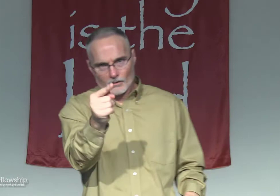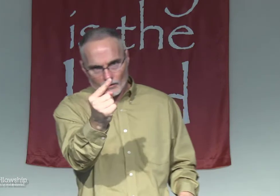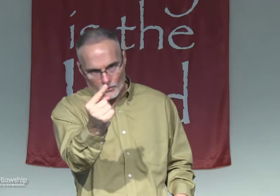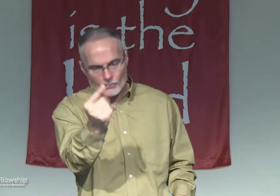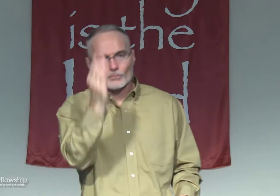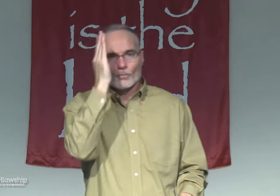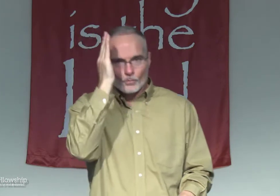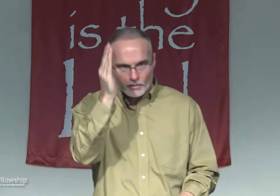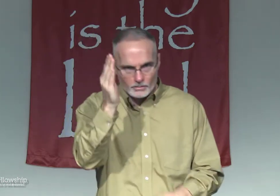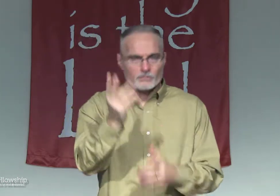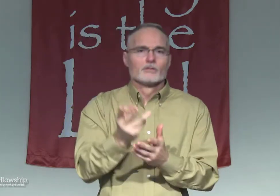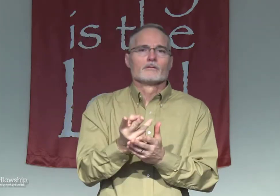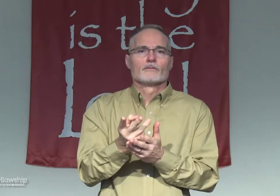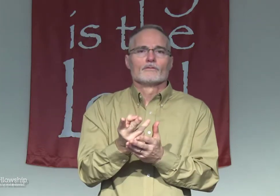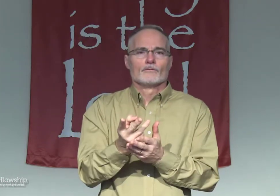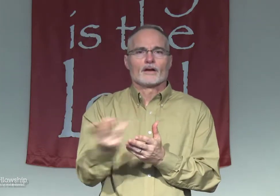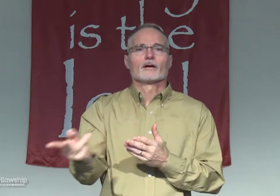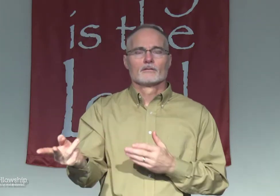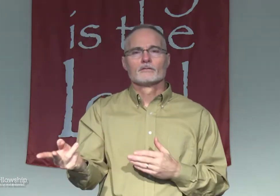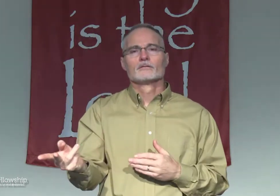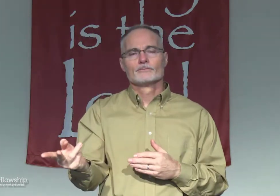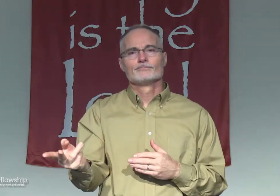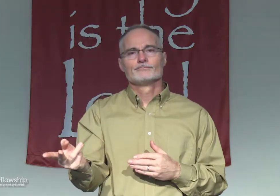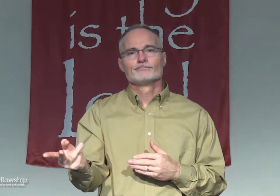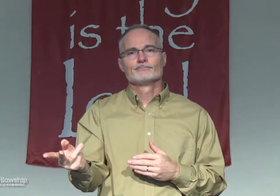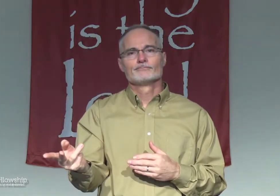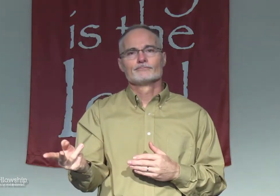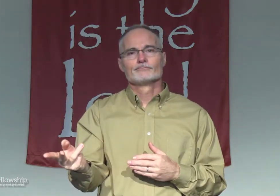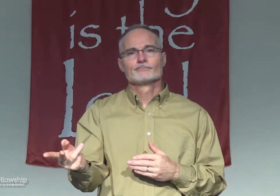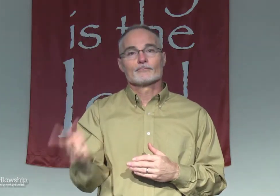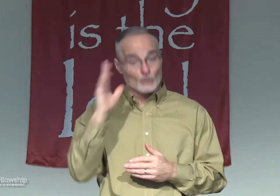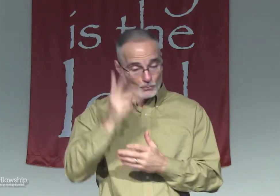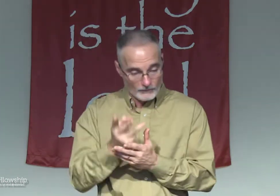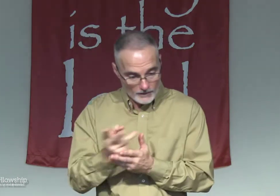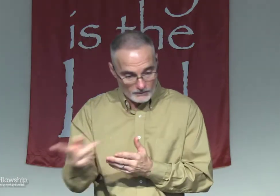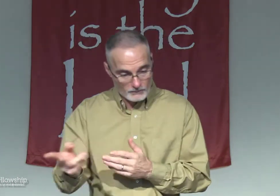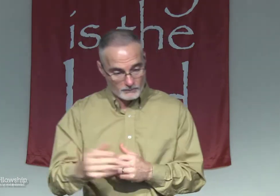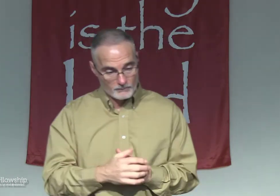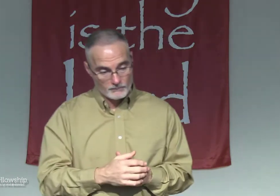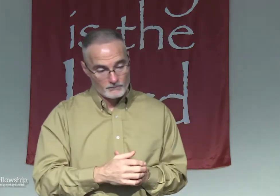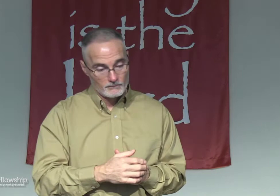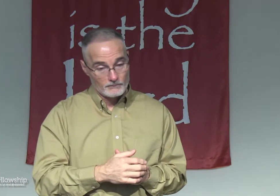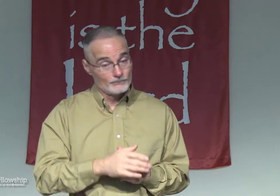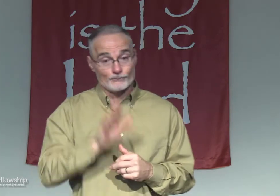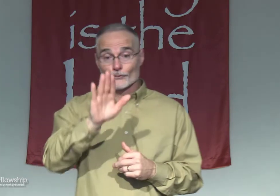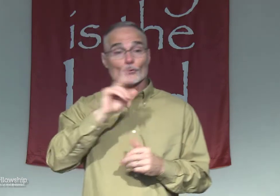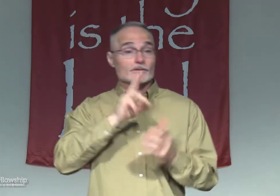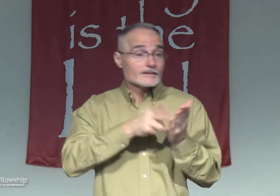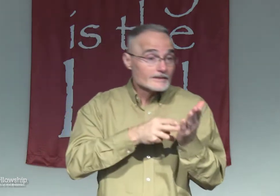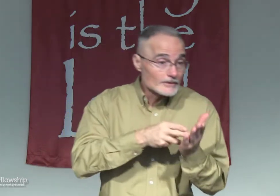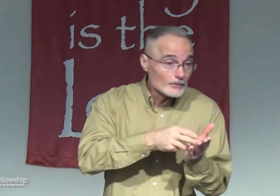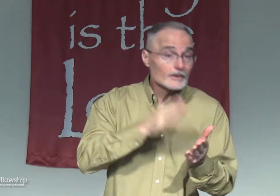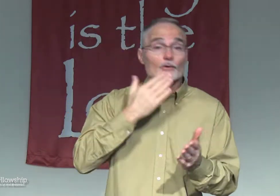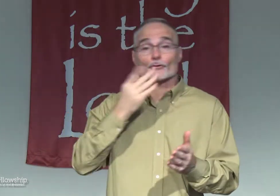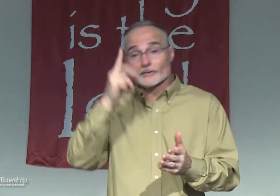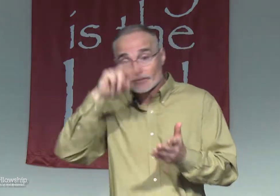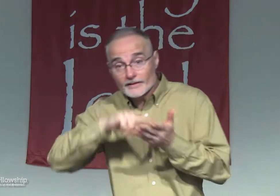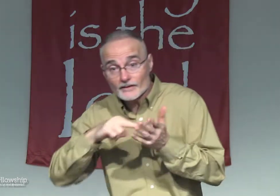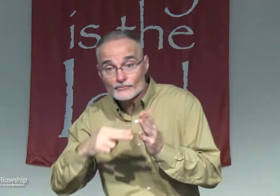But the Bible says that you, on your own, will fail. You will fail in that. You